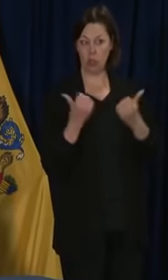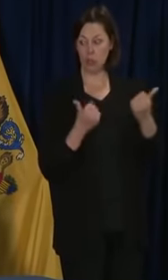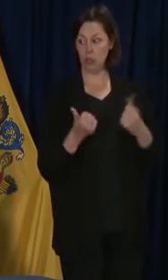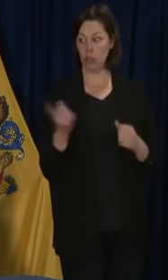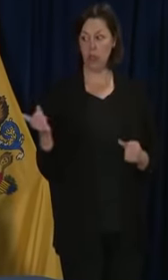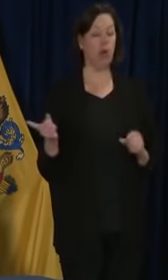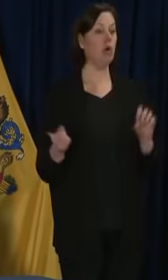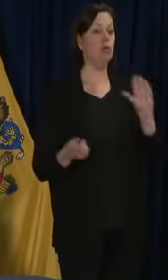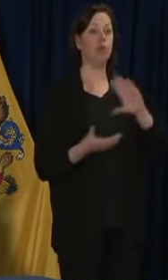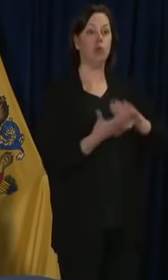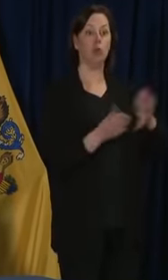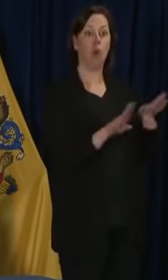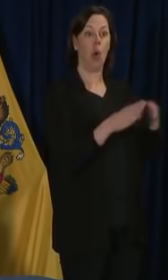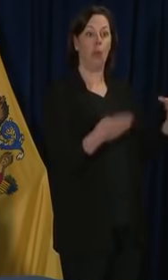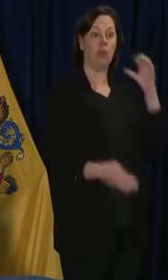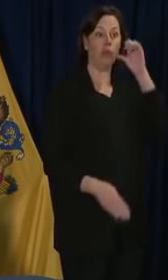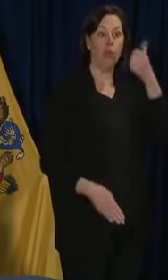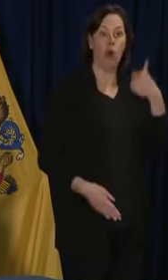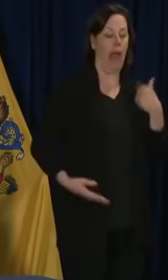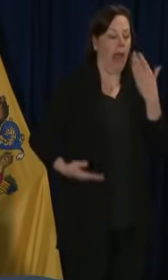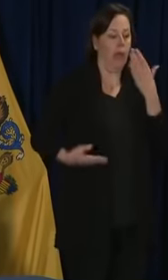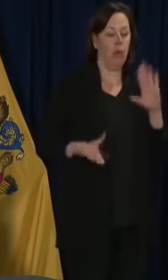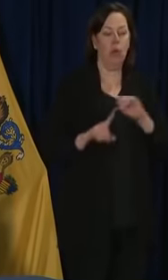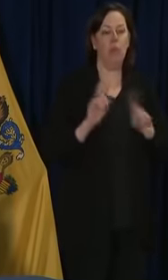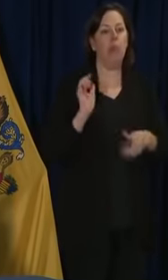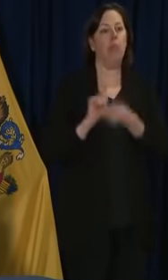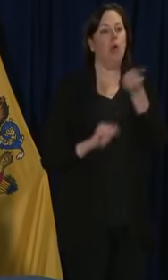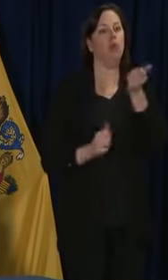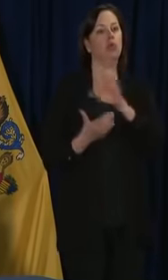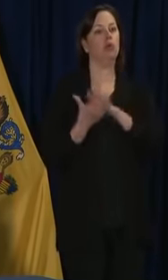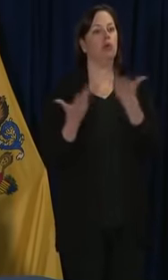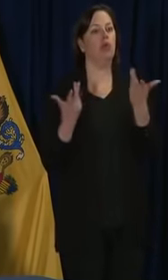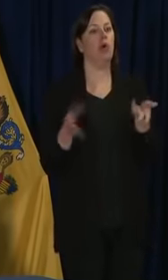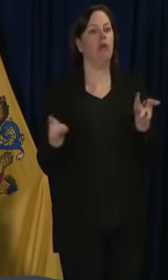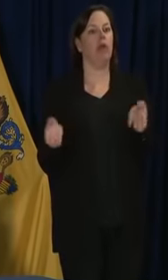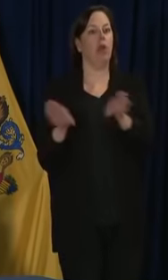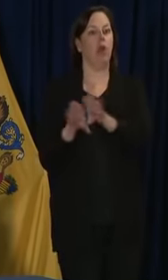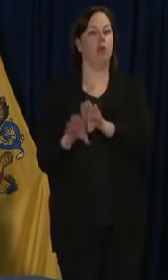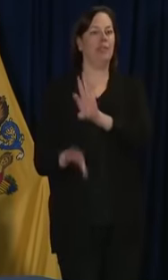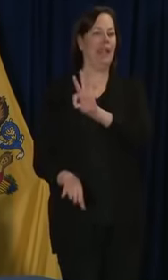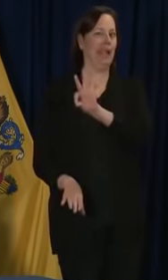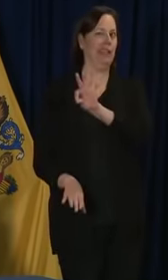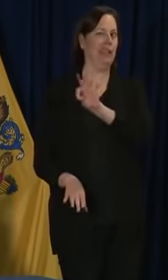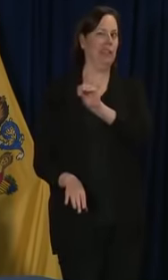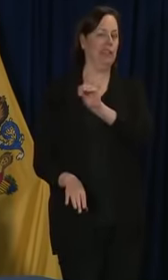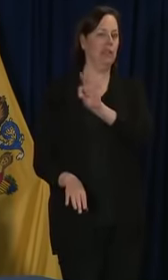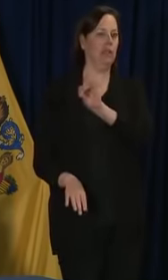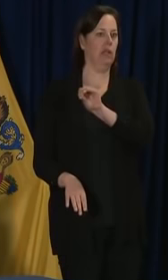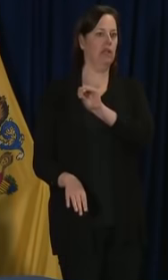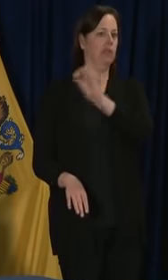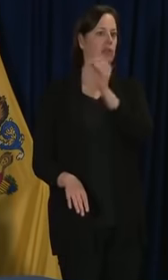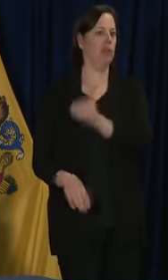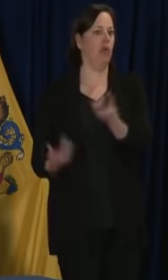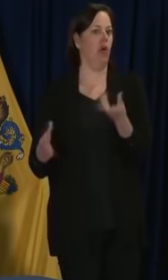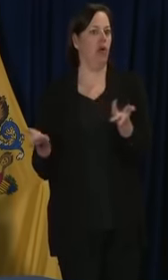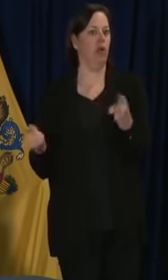schools open tomorrow. I don't know that. I think Lamont said 90% of schools are closed. So Probably not many,